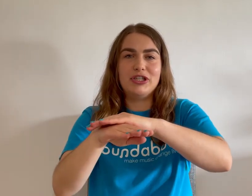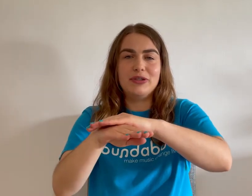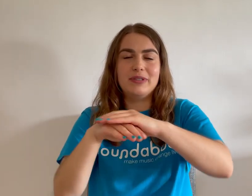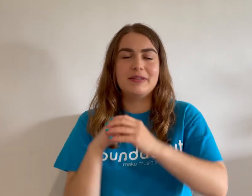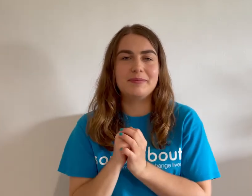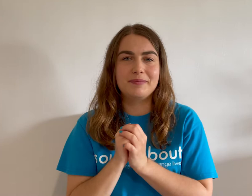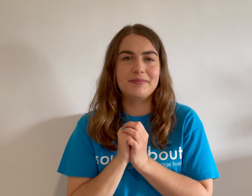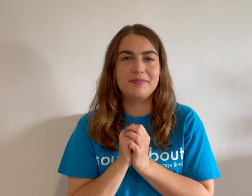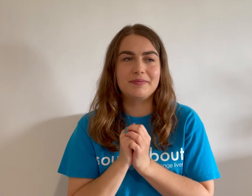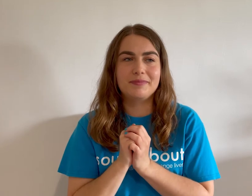shoes?